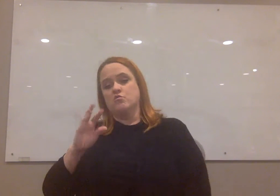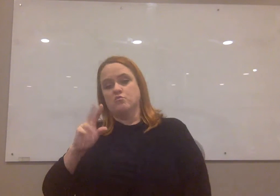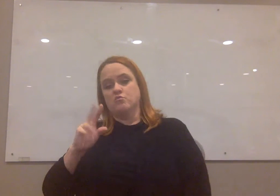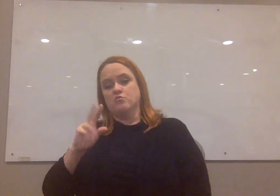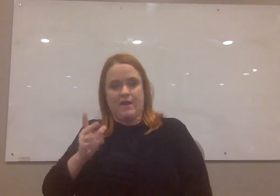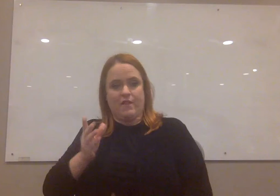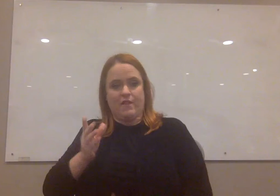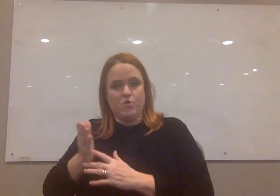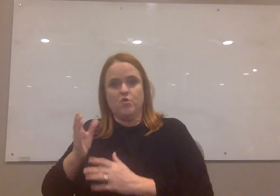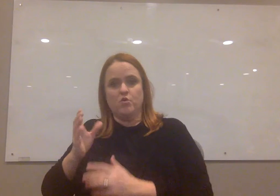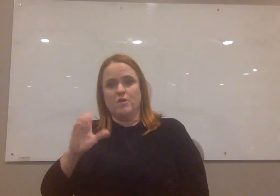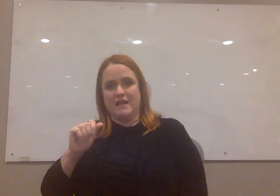from, a